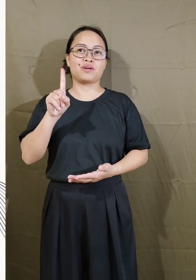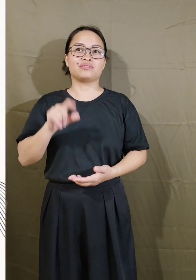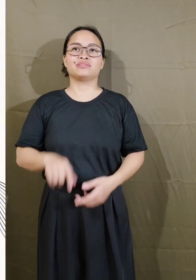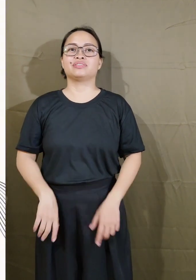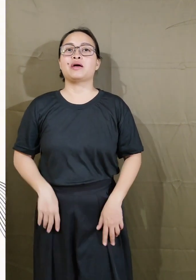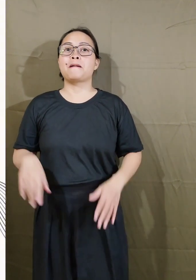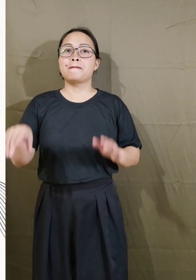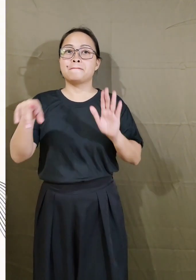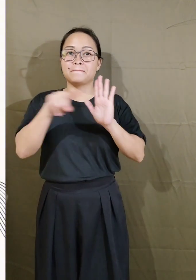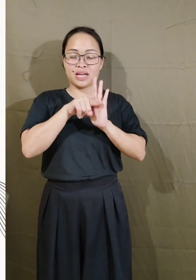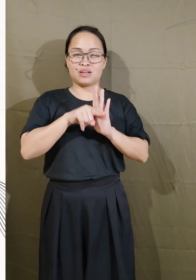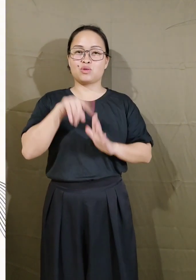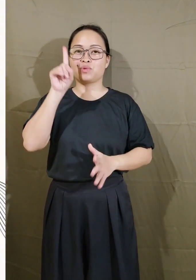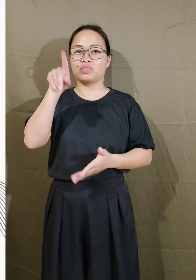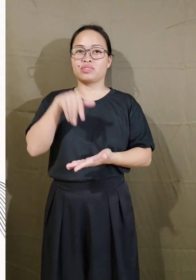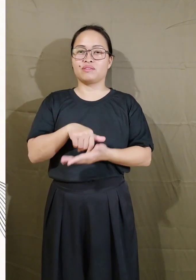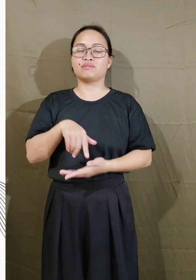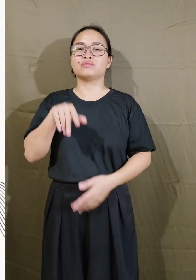5,461 minus